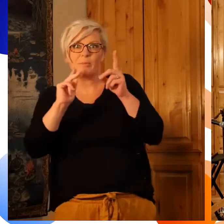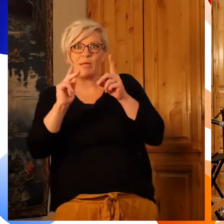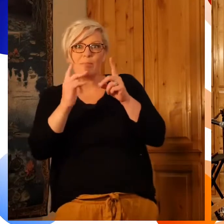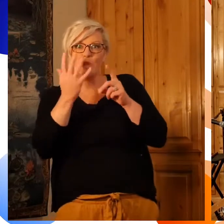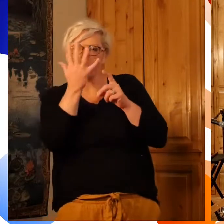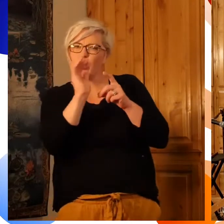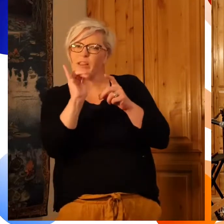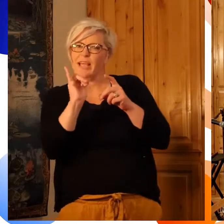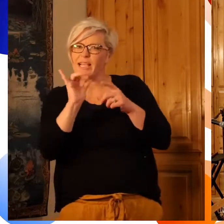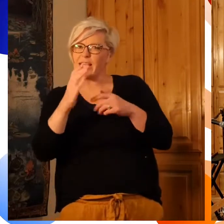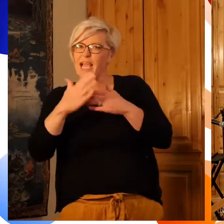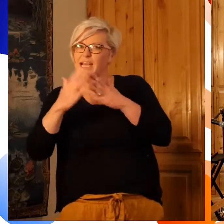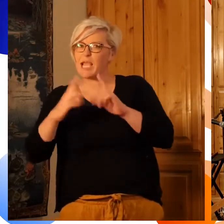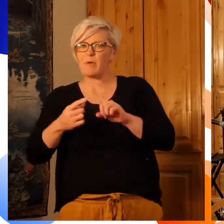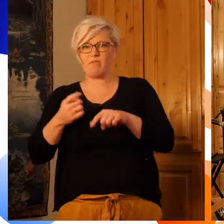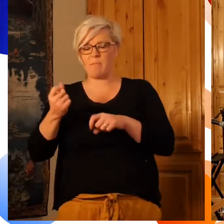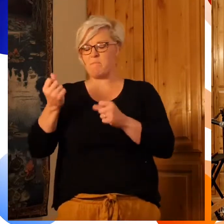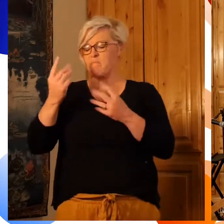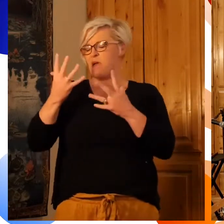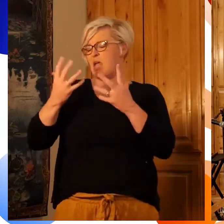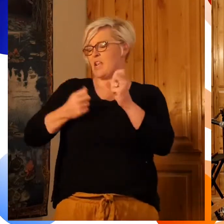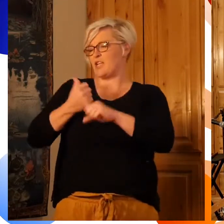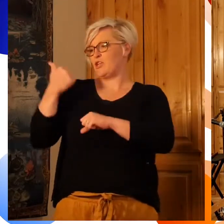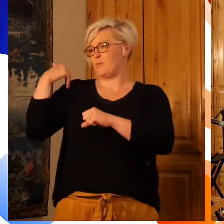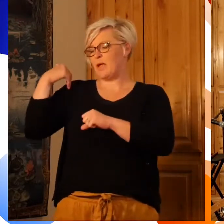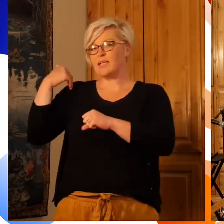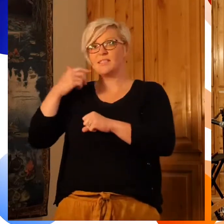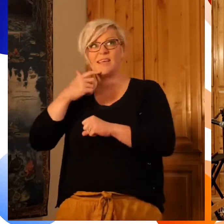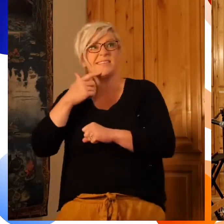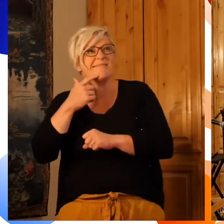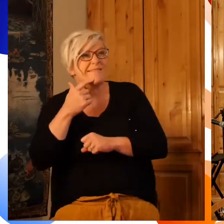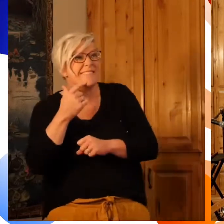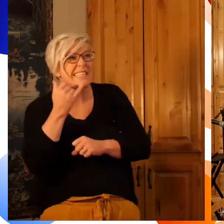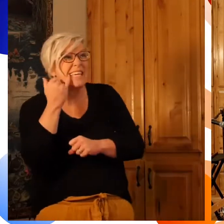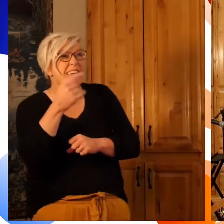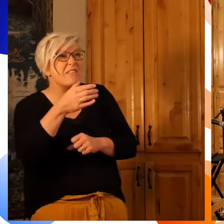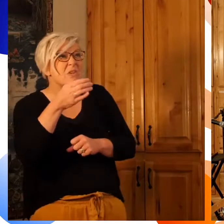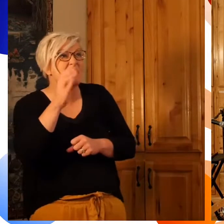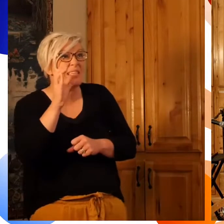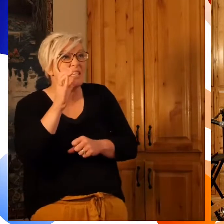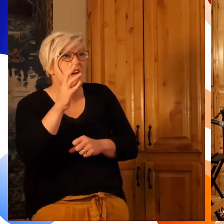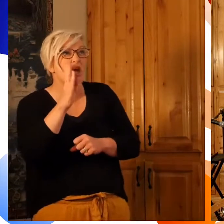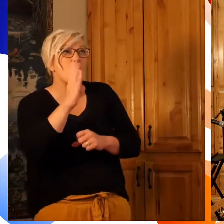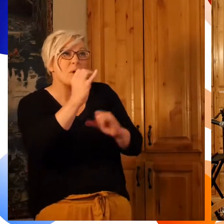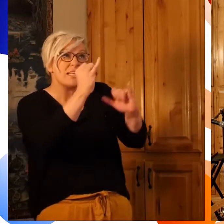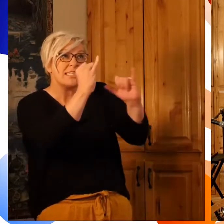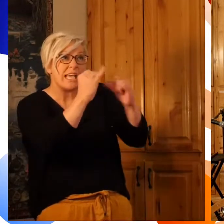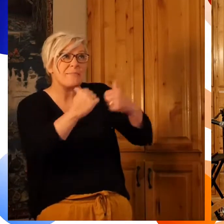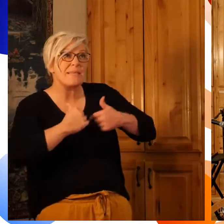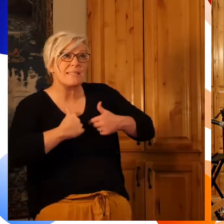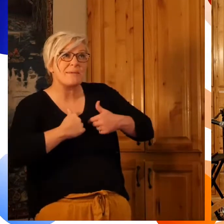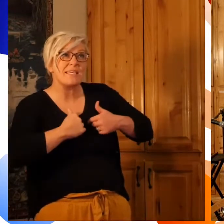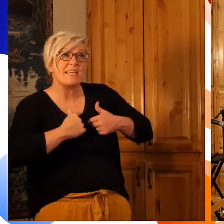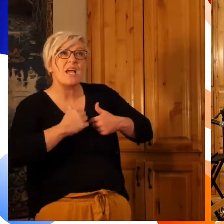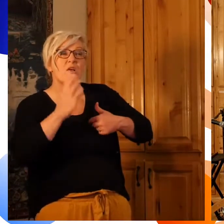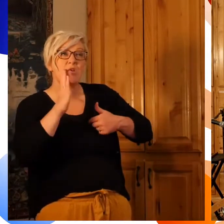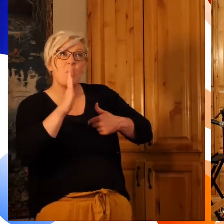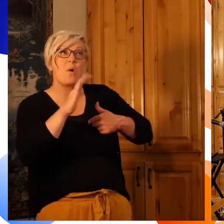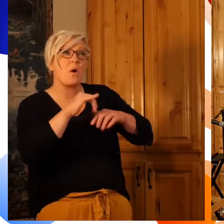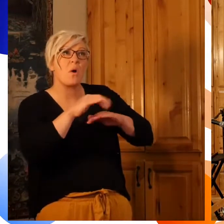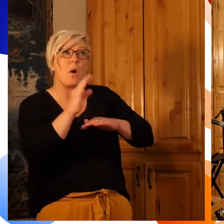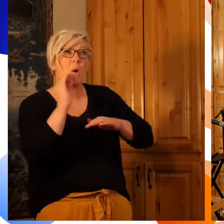from decades ago said, "If you do, you'll be as I am, and you'll go home no more to your